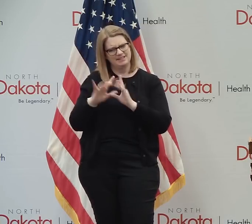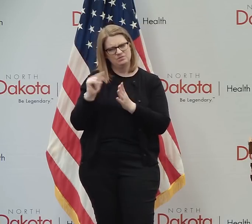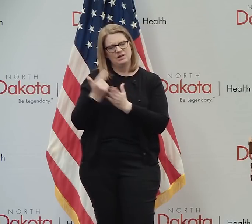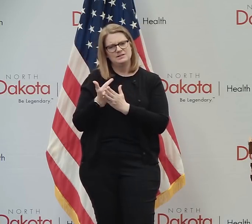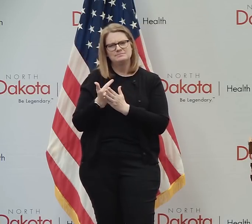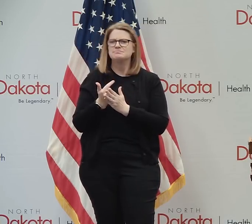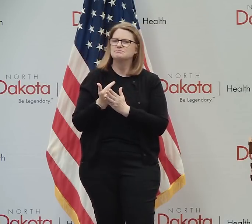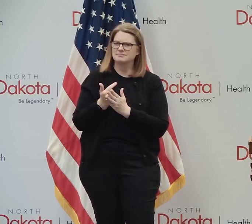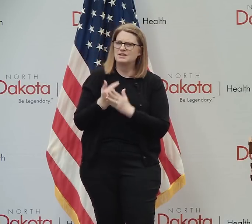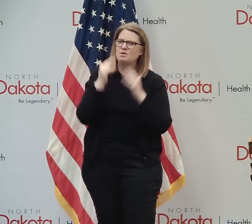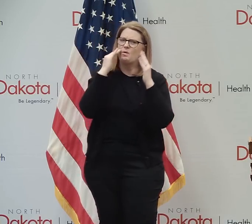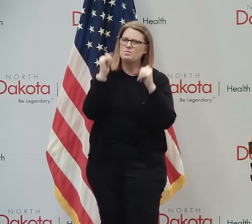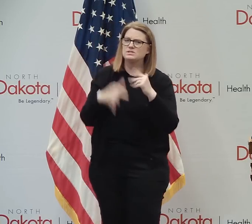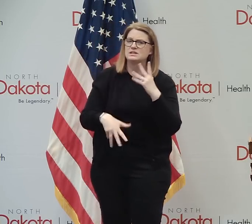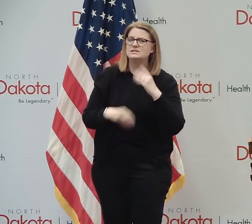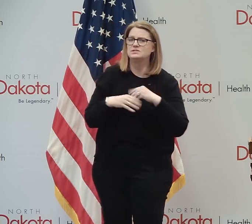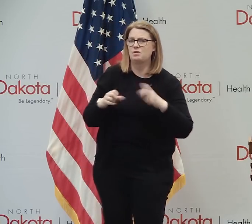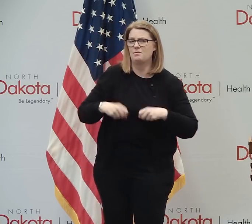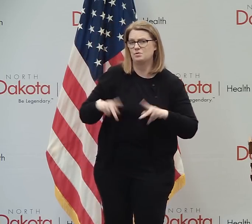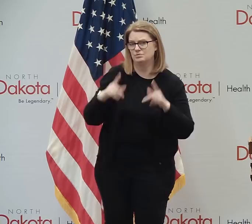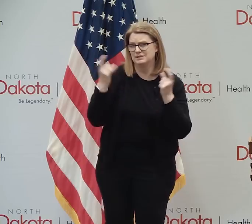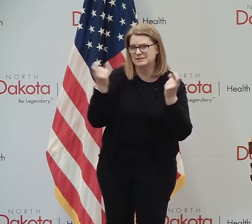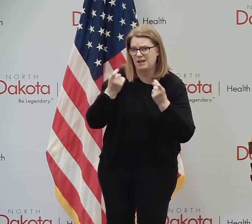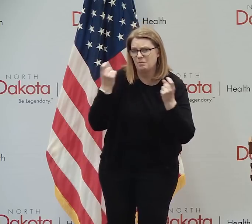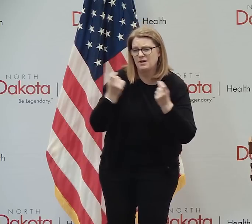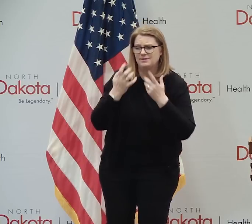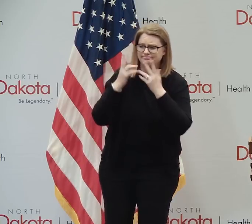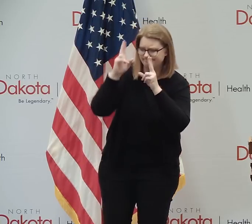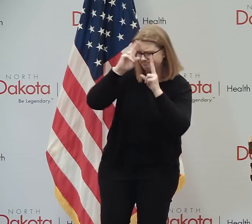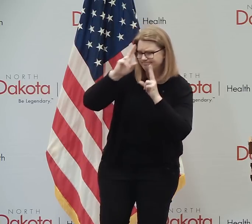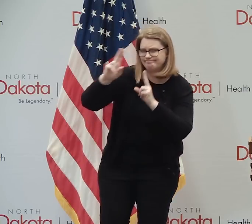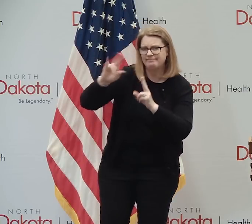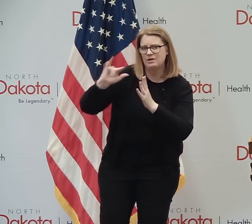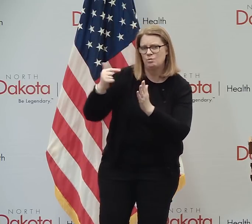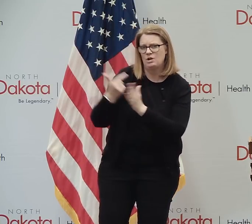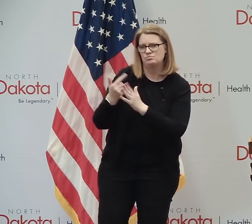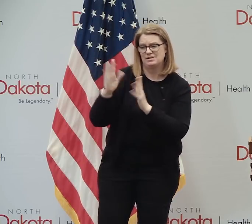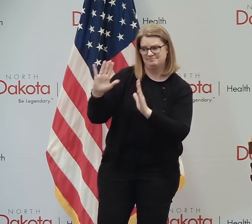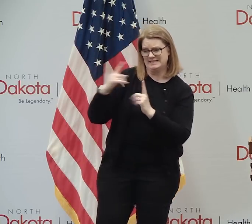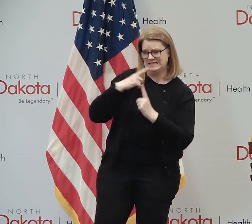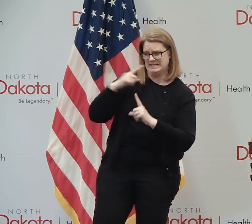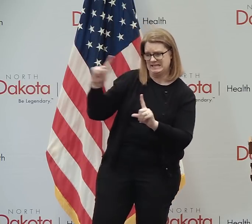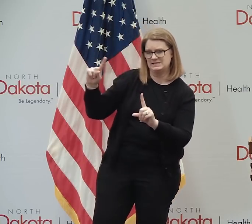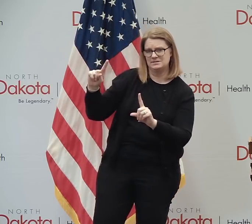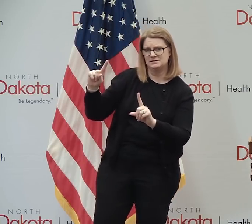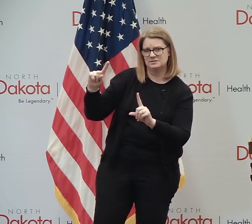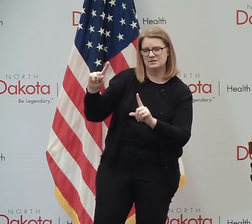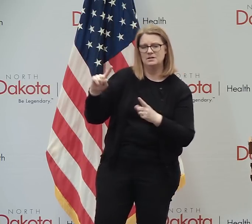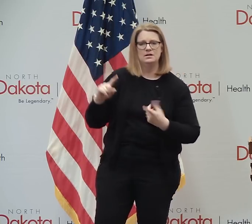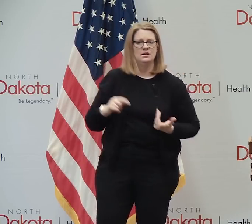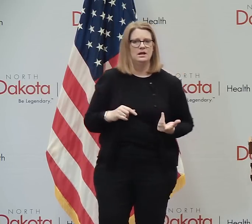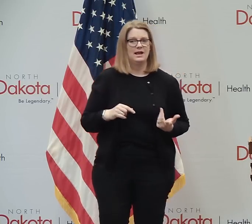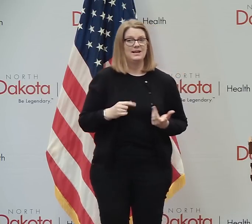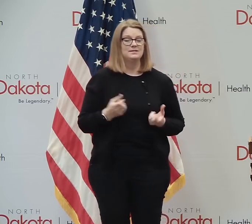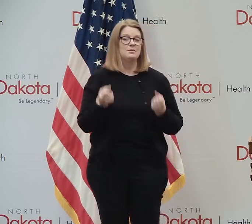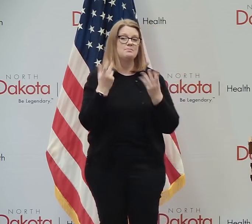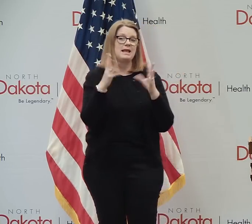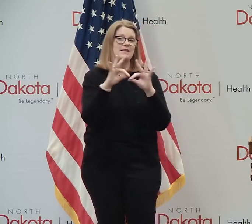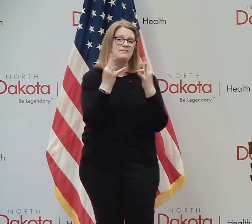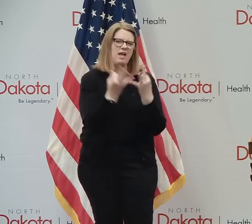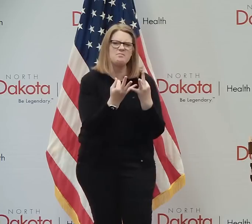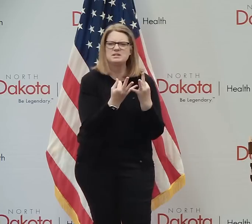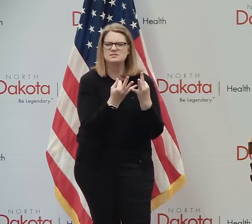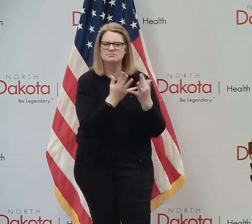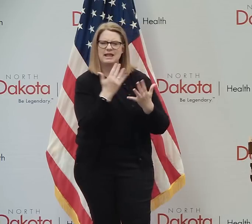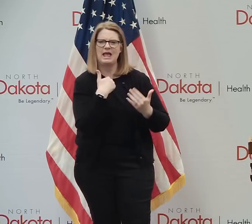additional opportunities to celebrate graduates' successes. And of course, for many families will be holding